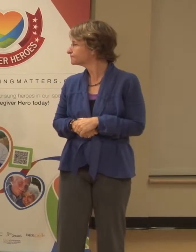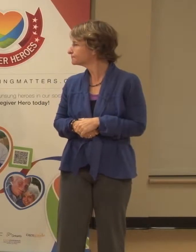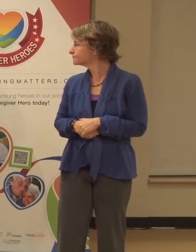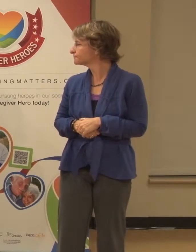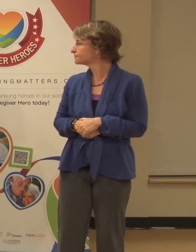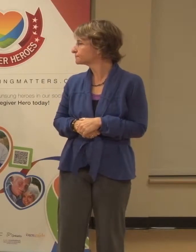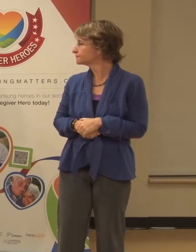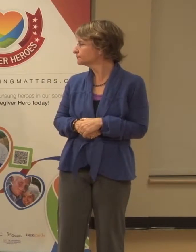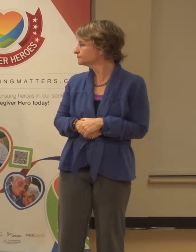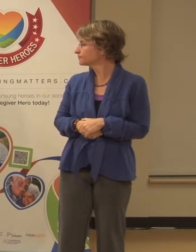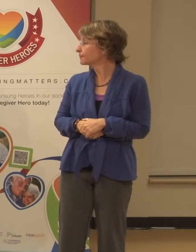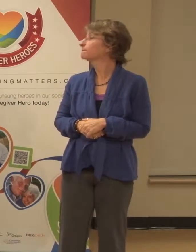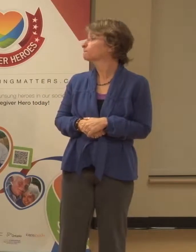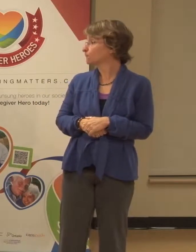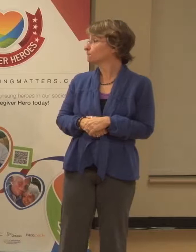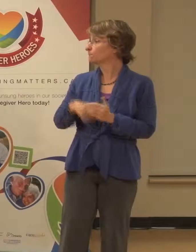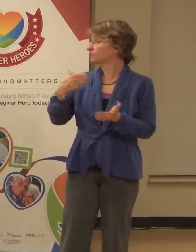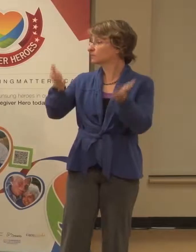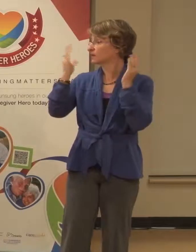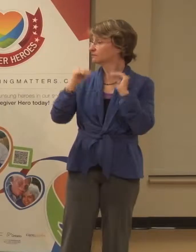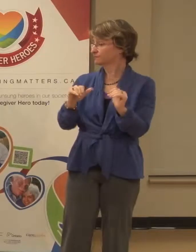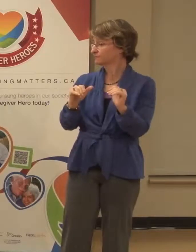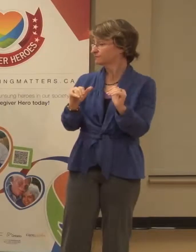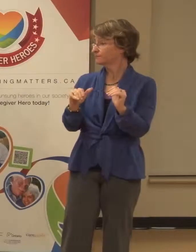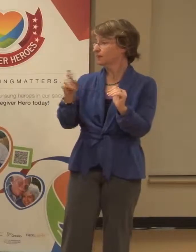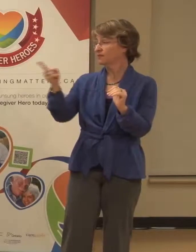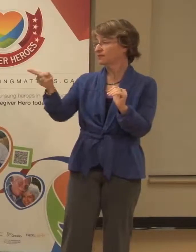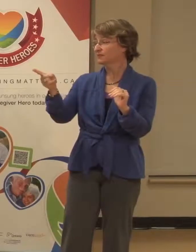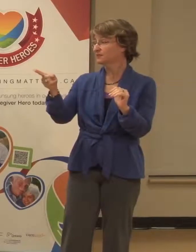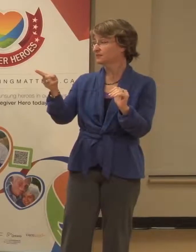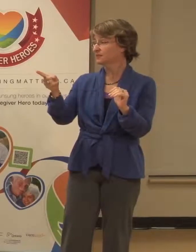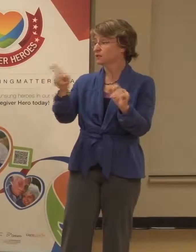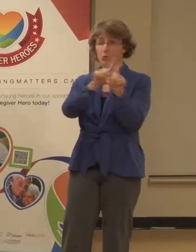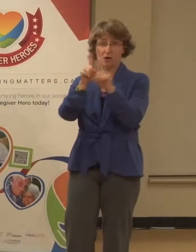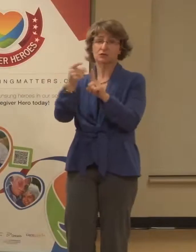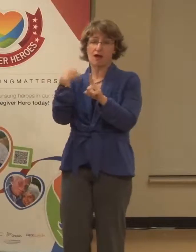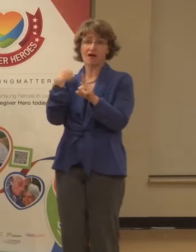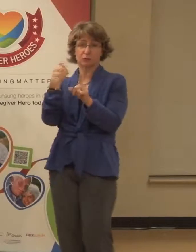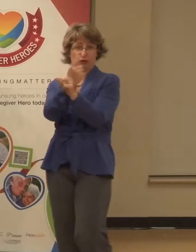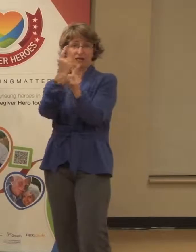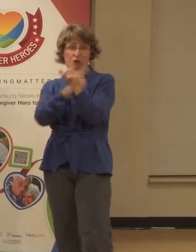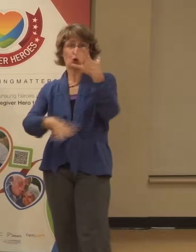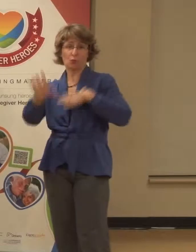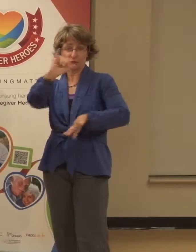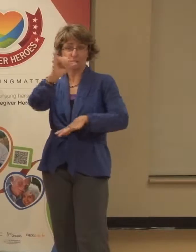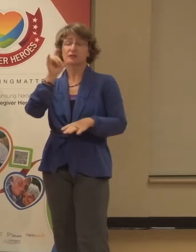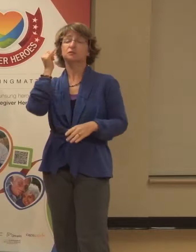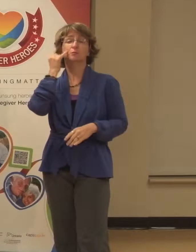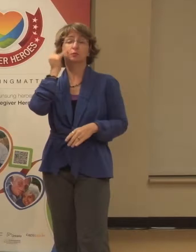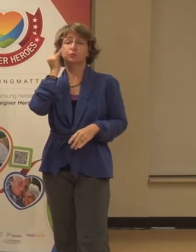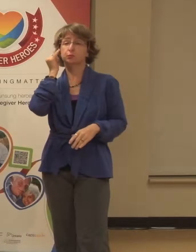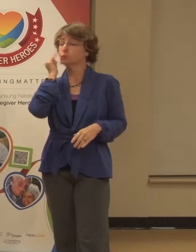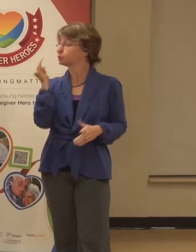Now moving on again to our next piece, this is just, we also carry regular clothing. So if you